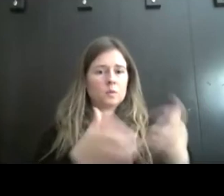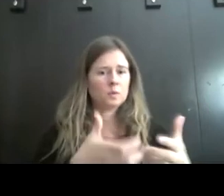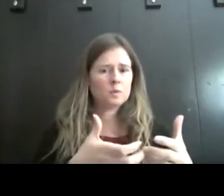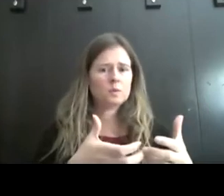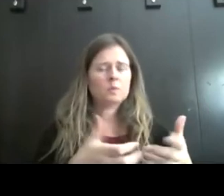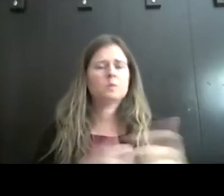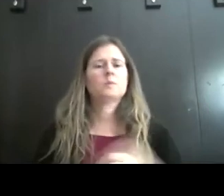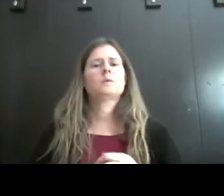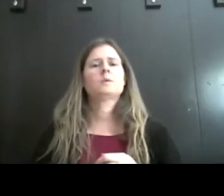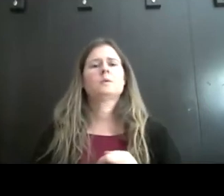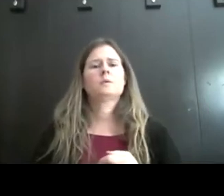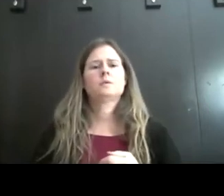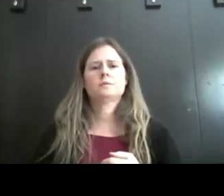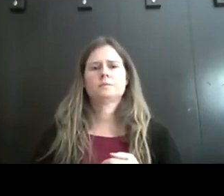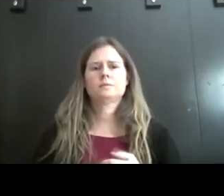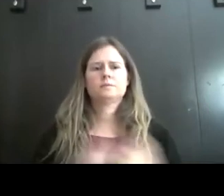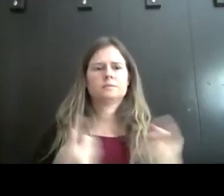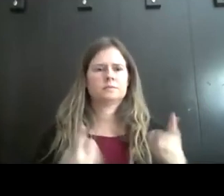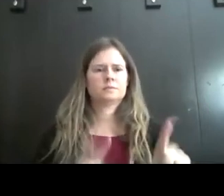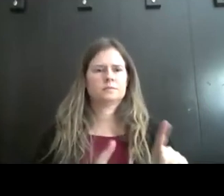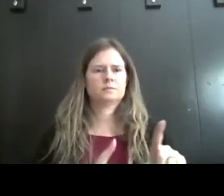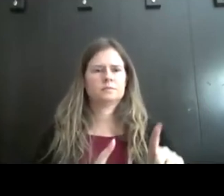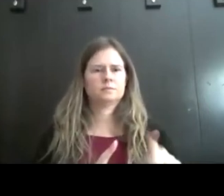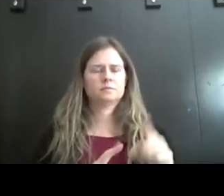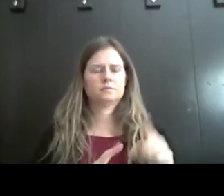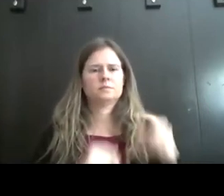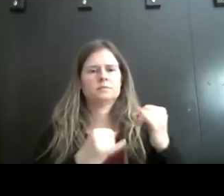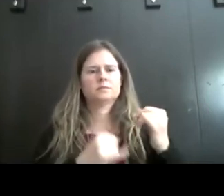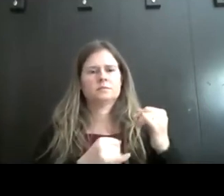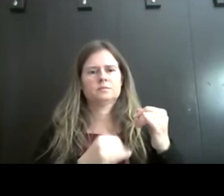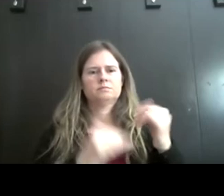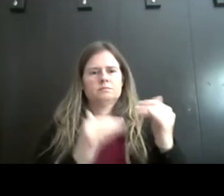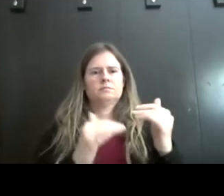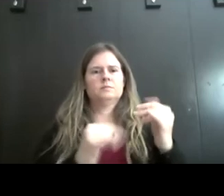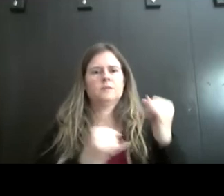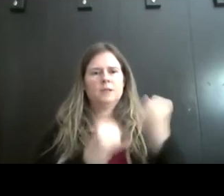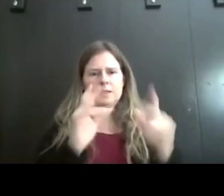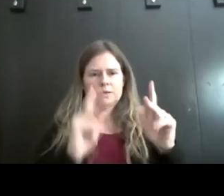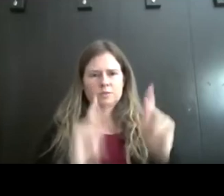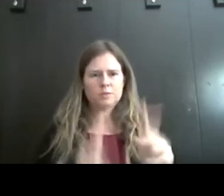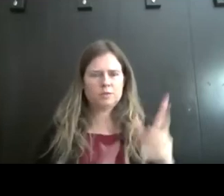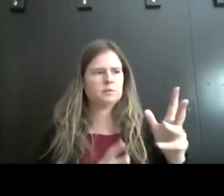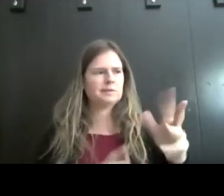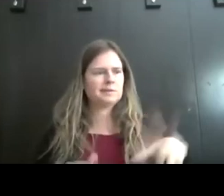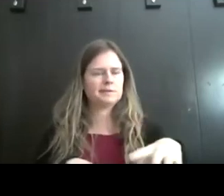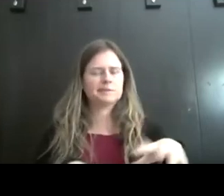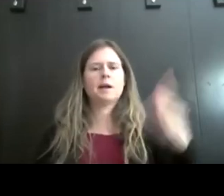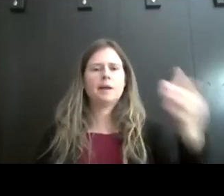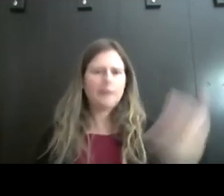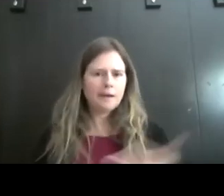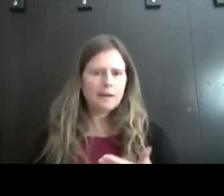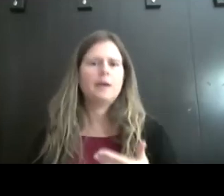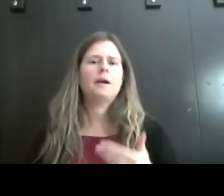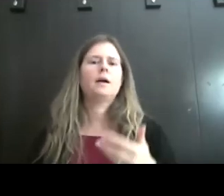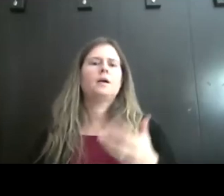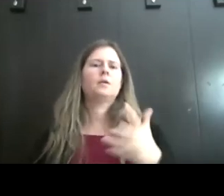in an area, you're the last person on the totem pole usually to get the jobs, to get the handouts and things like that.